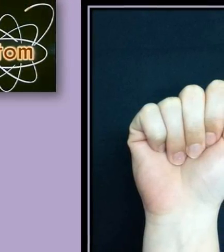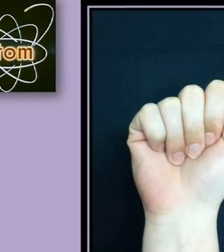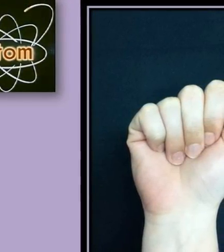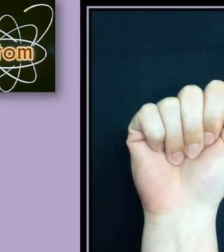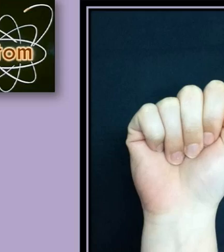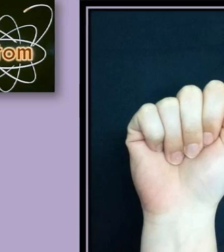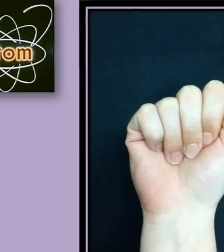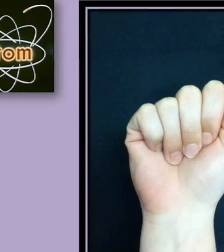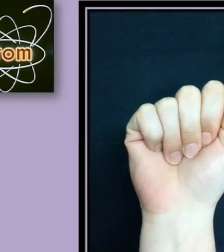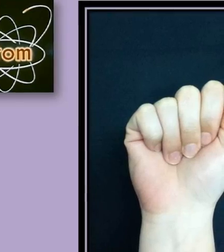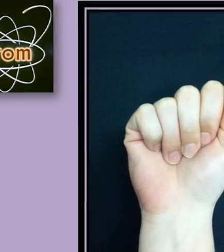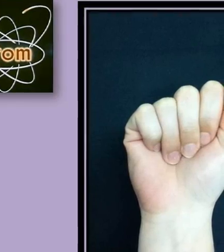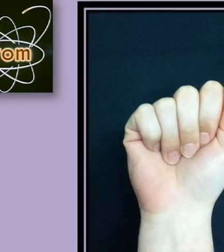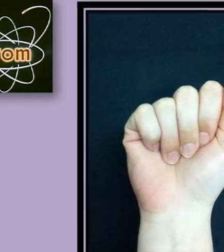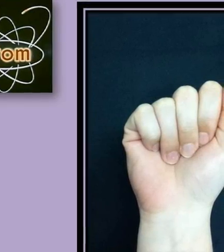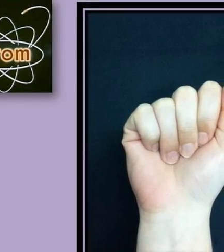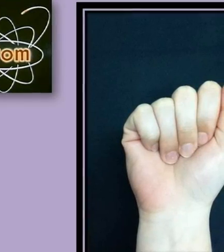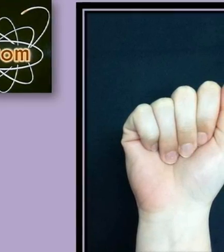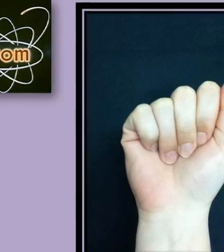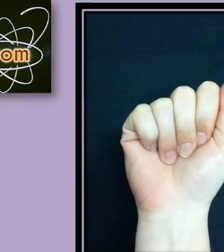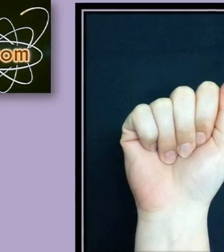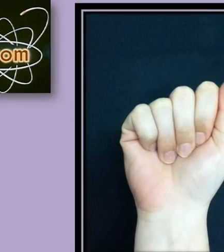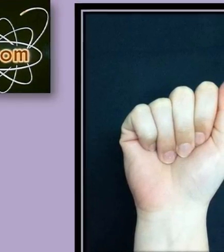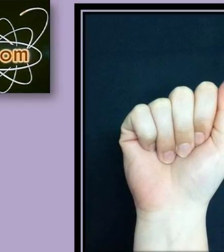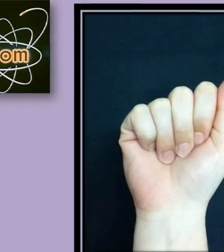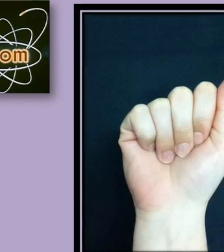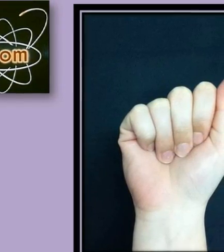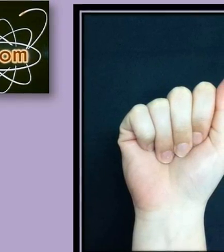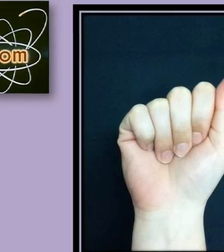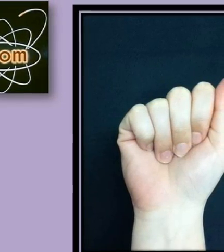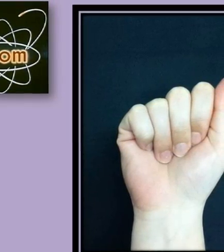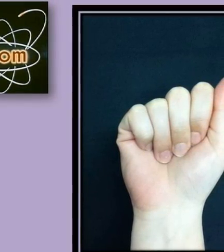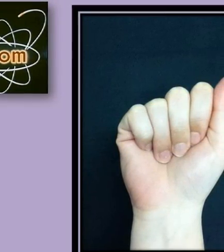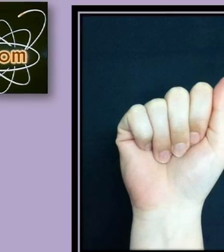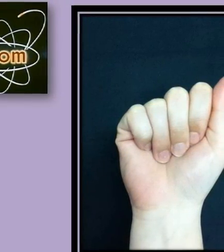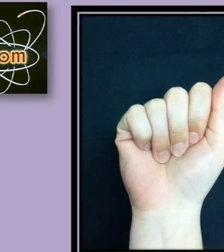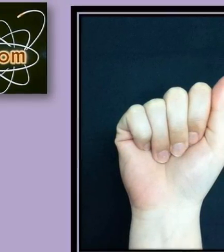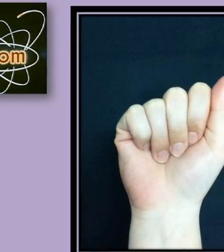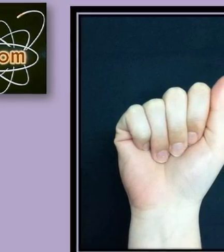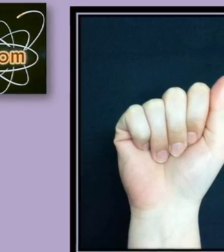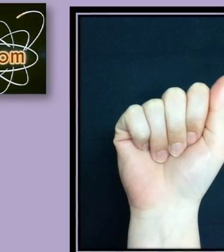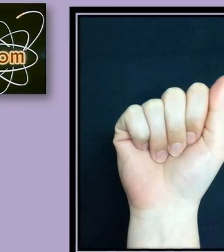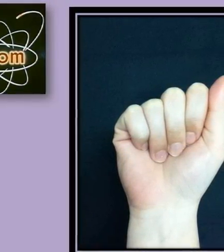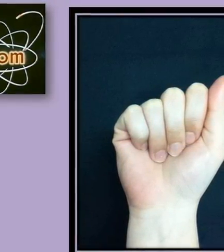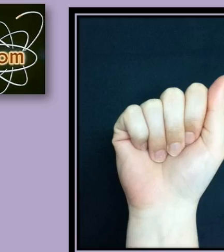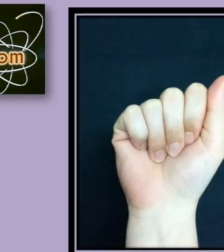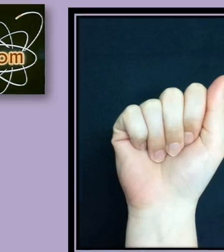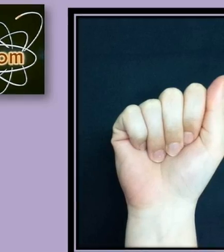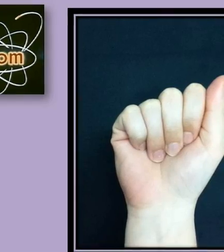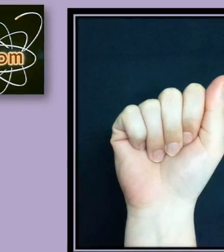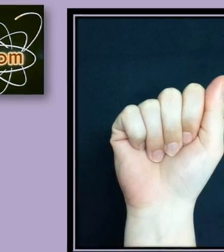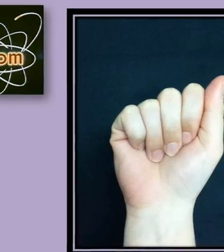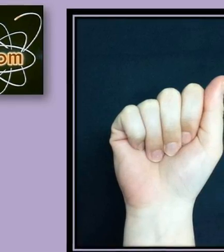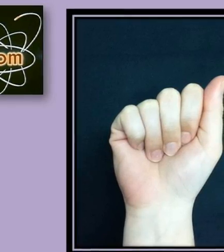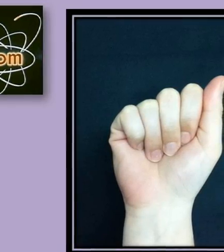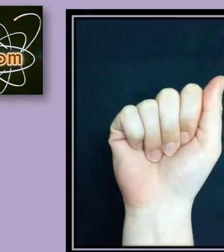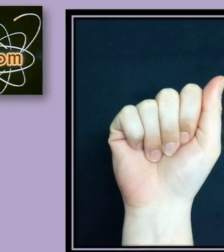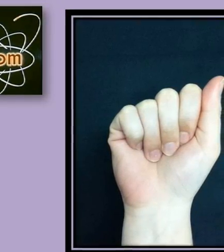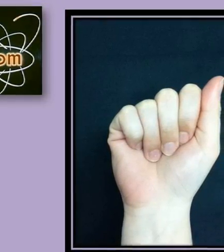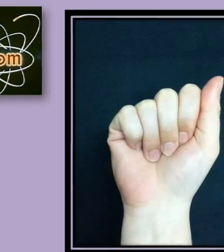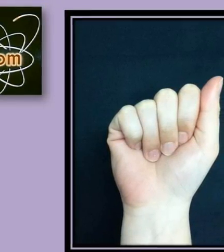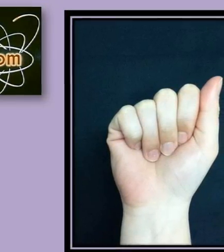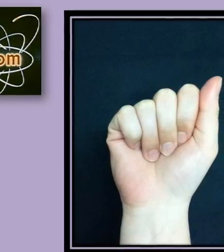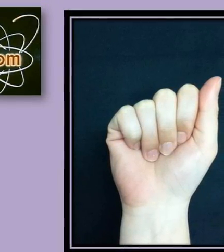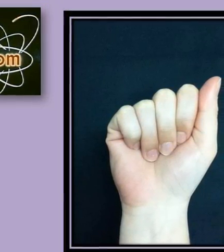A is for Adam. To make the letter A in ASL, you are going to bend your index, middle, ring,